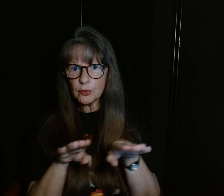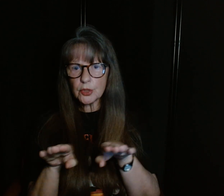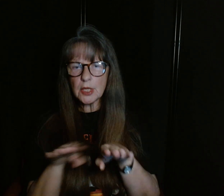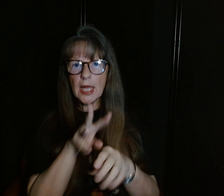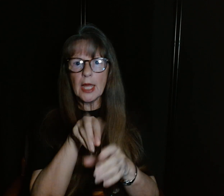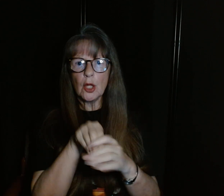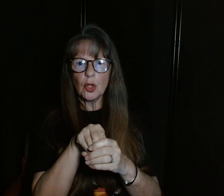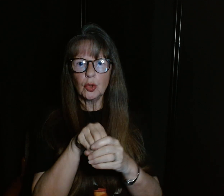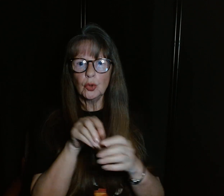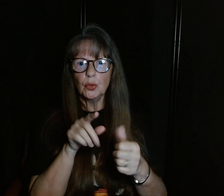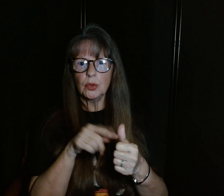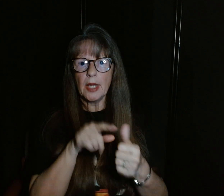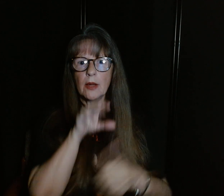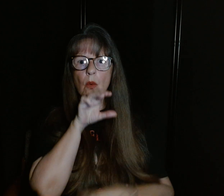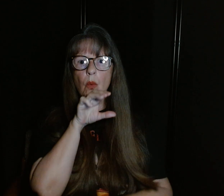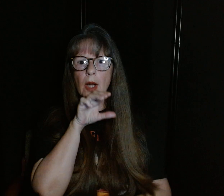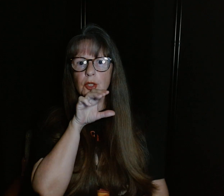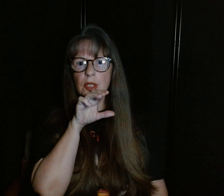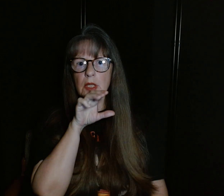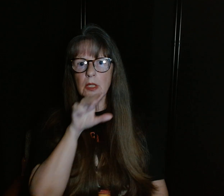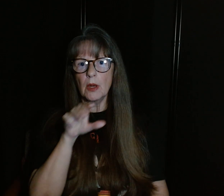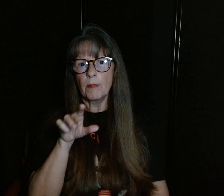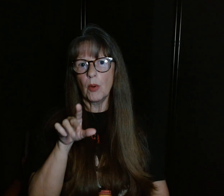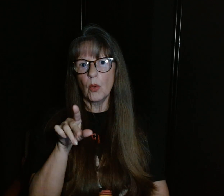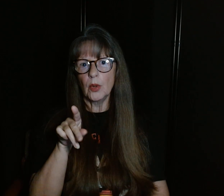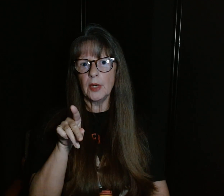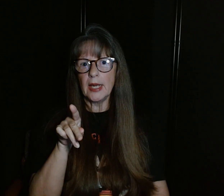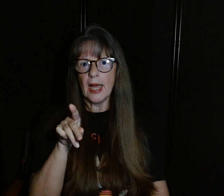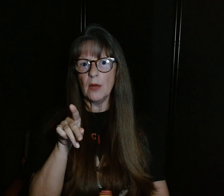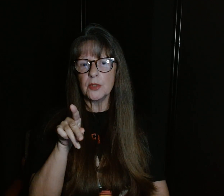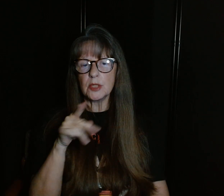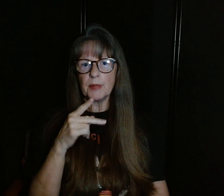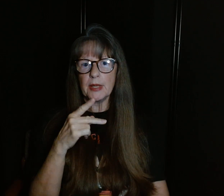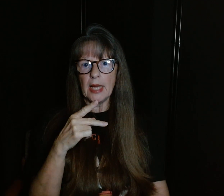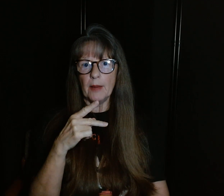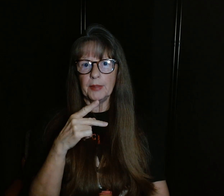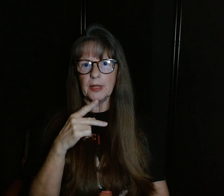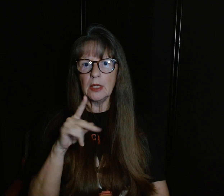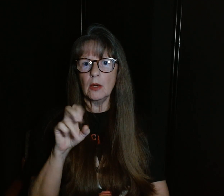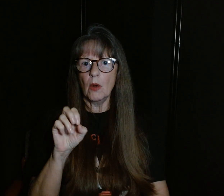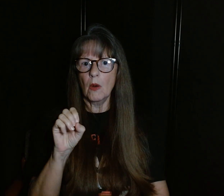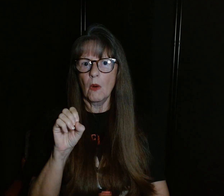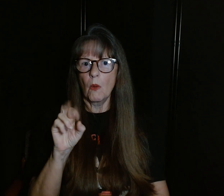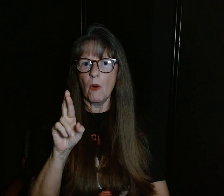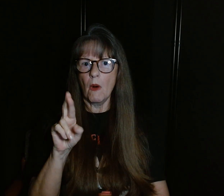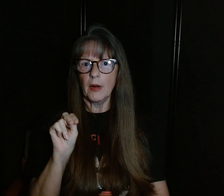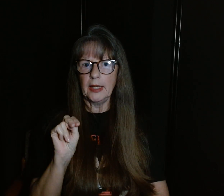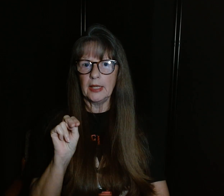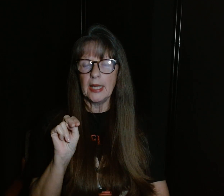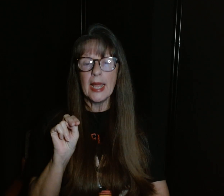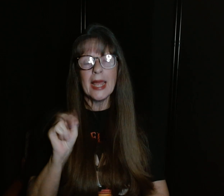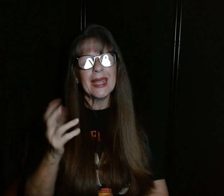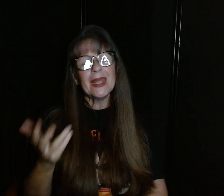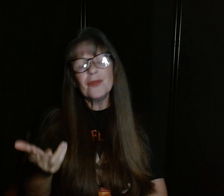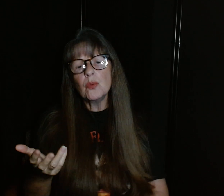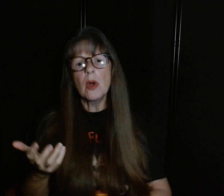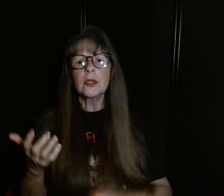behaviors include like watching porn, and I would spell out PORN. If you wanted to